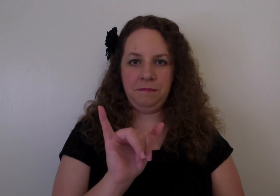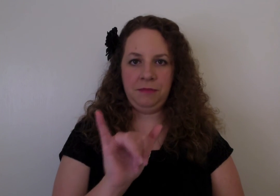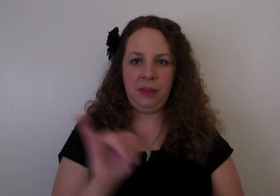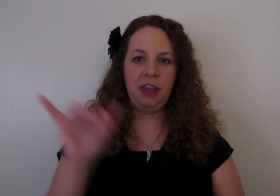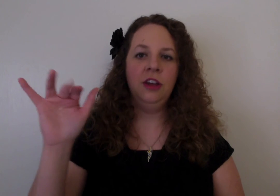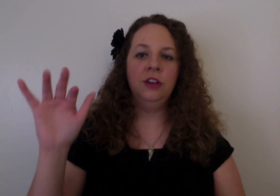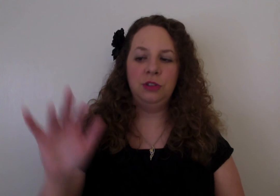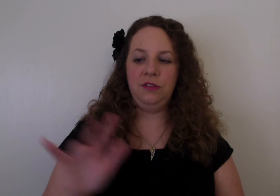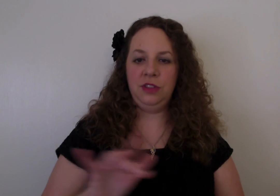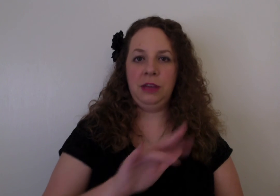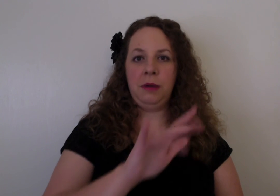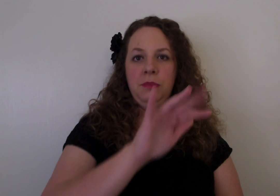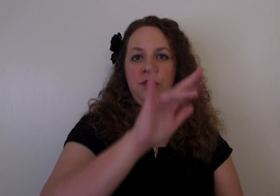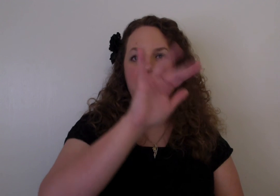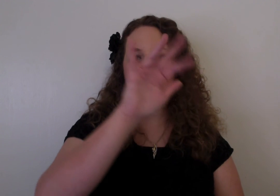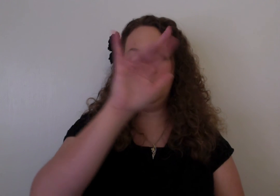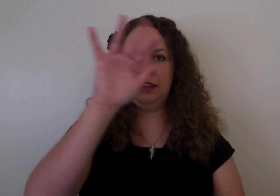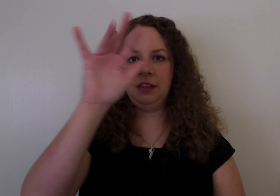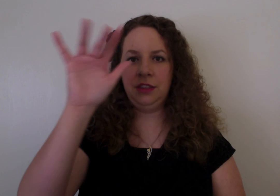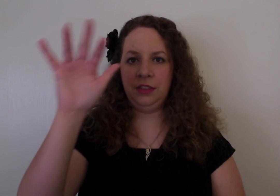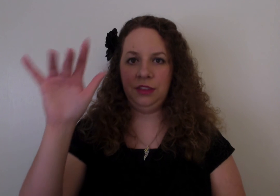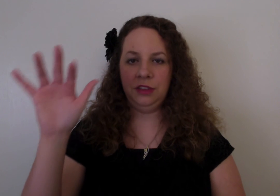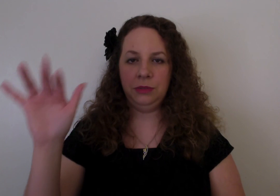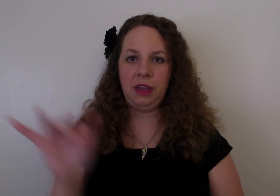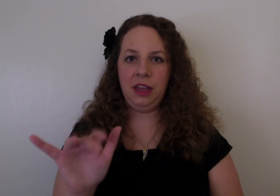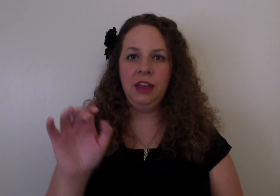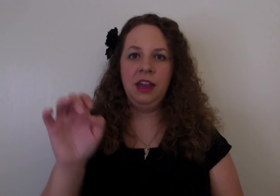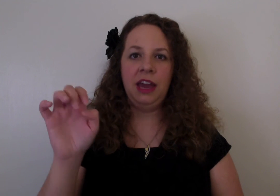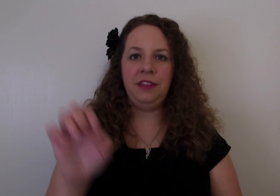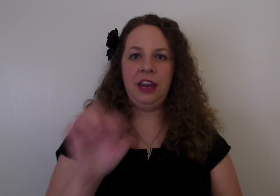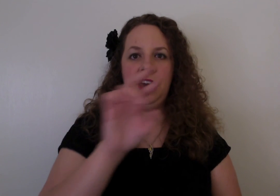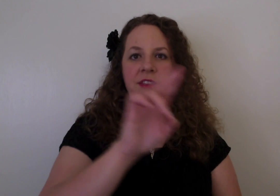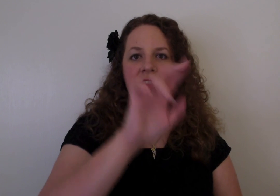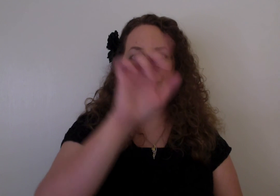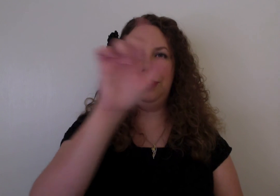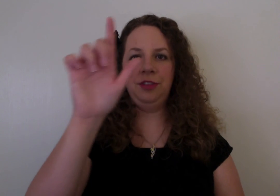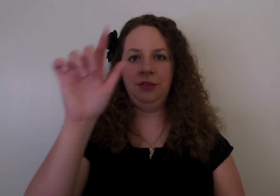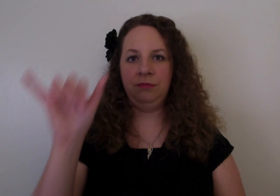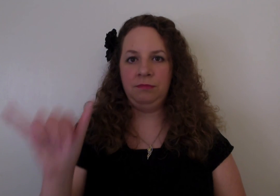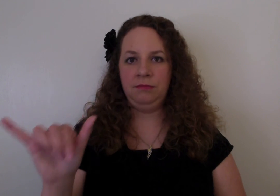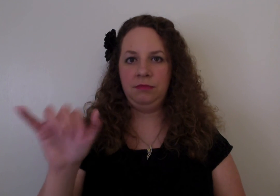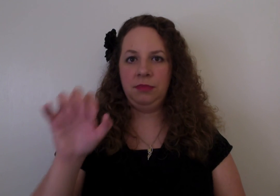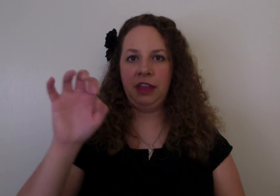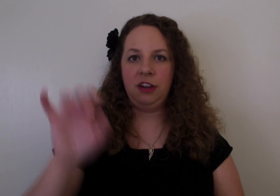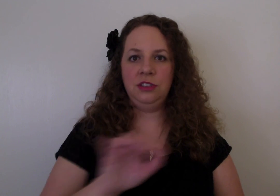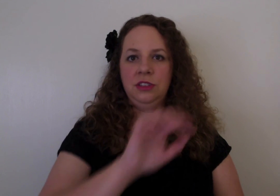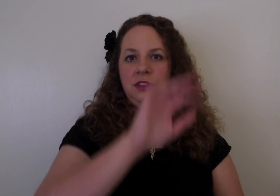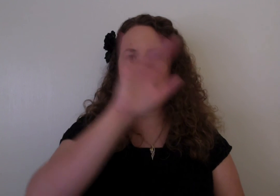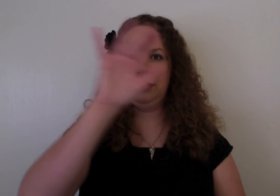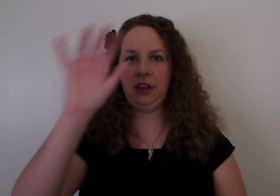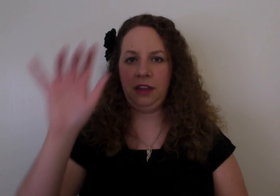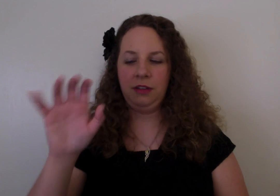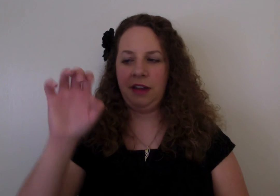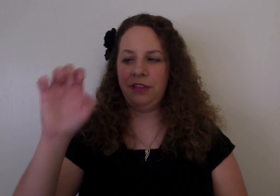Early. Okay. So if you think about moving this way. And then add the letters. Okay. You got that.